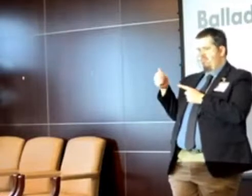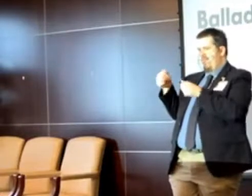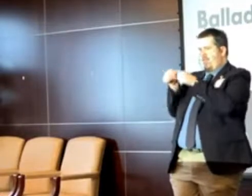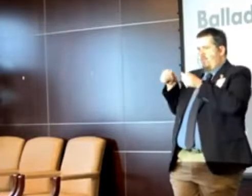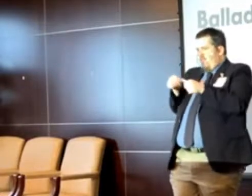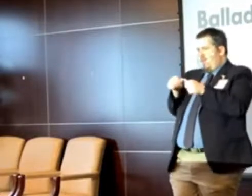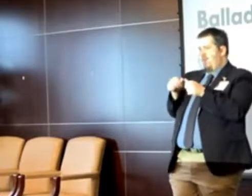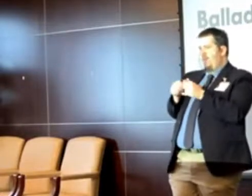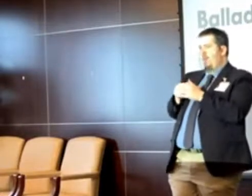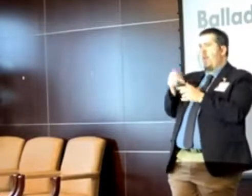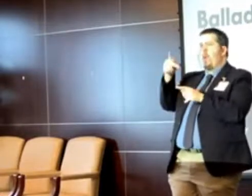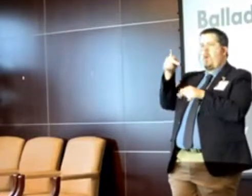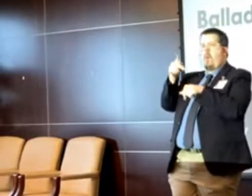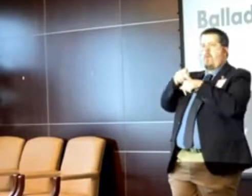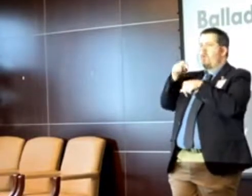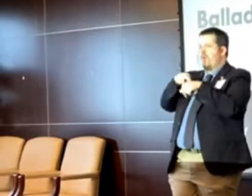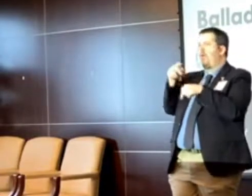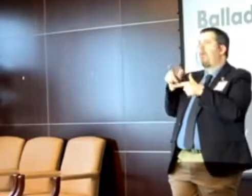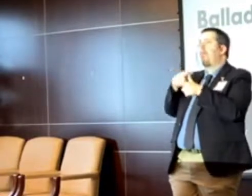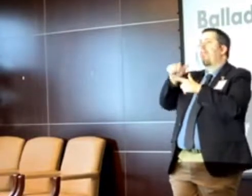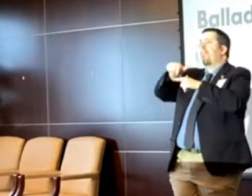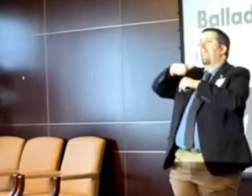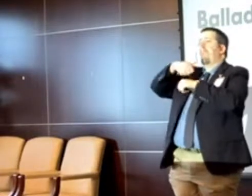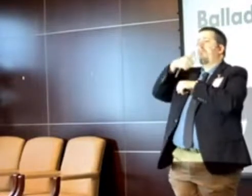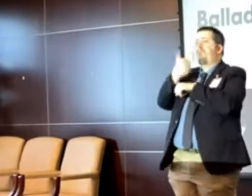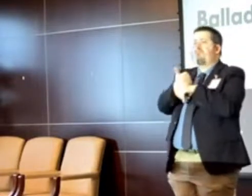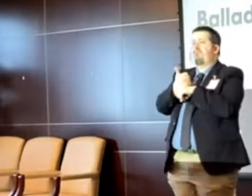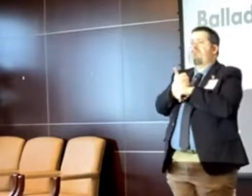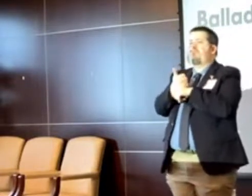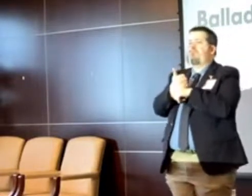territories, Puerto Rico, go into effect.